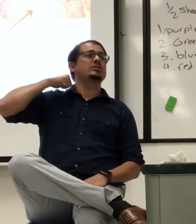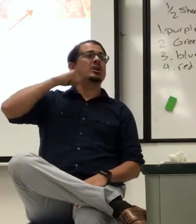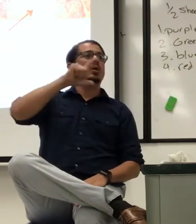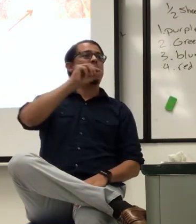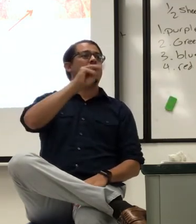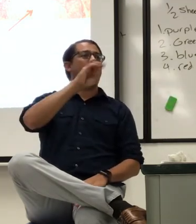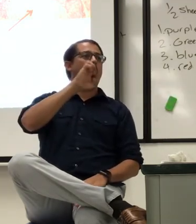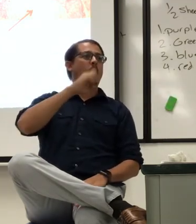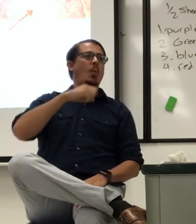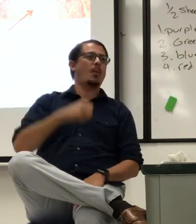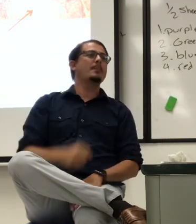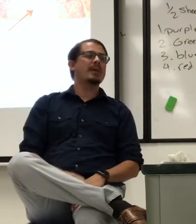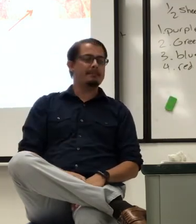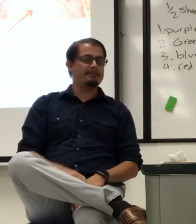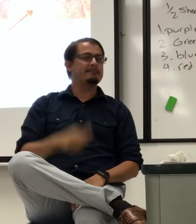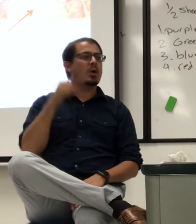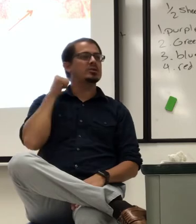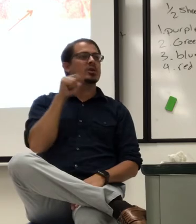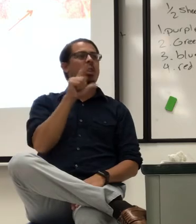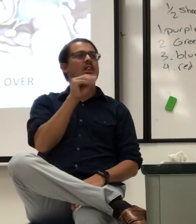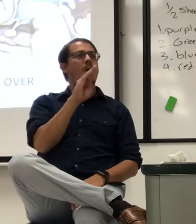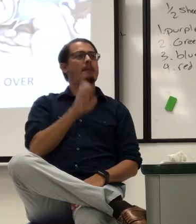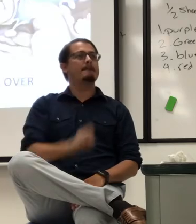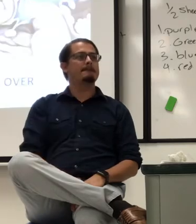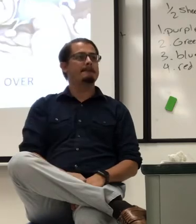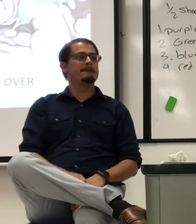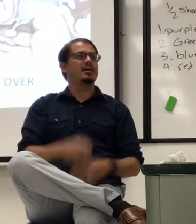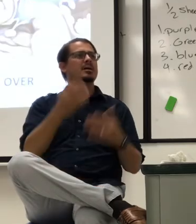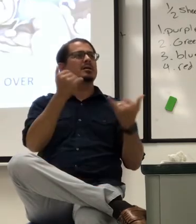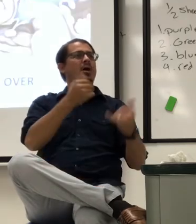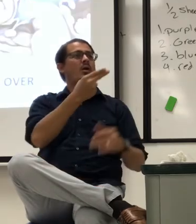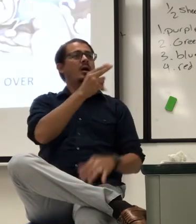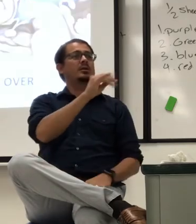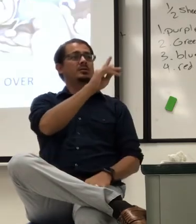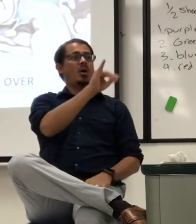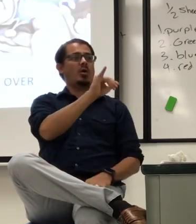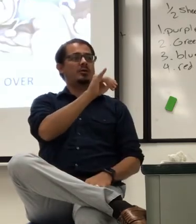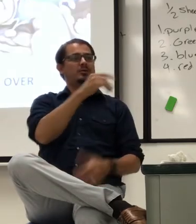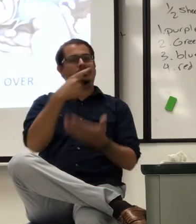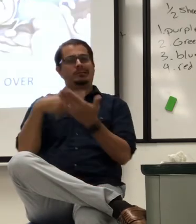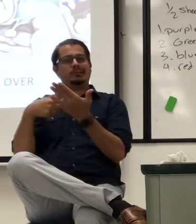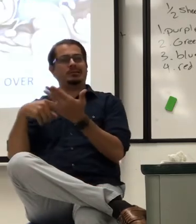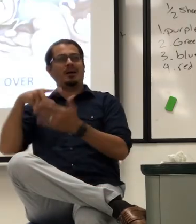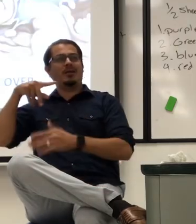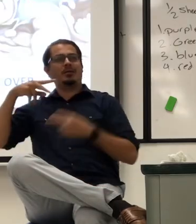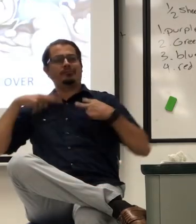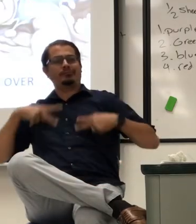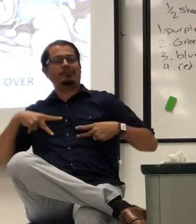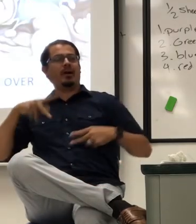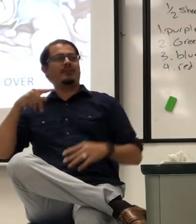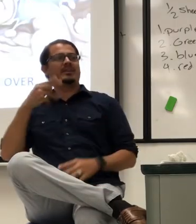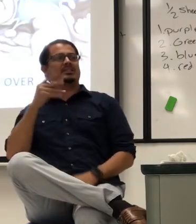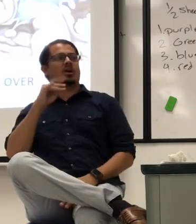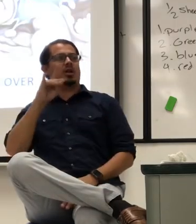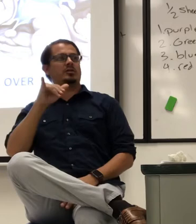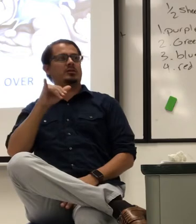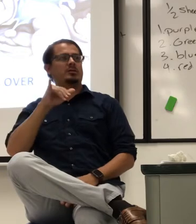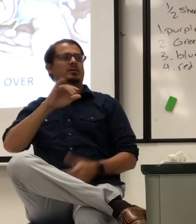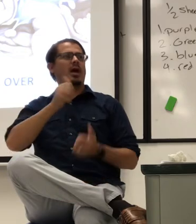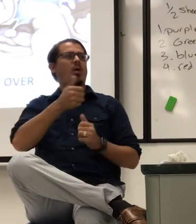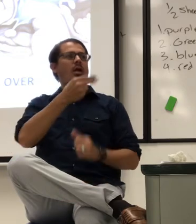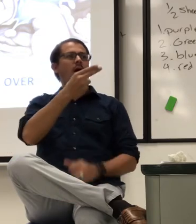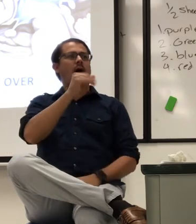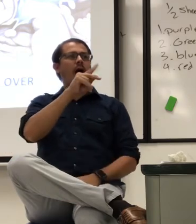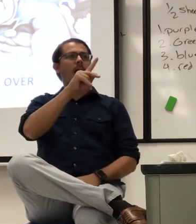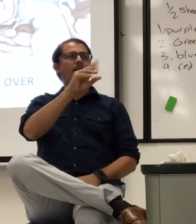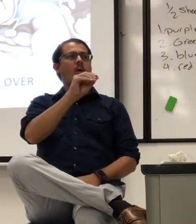Yeah, that is correct. We're going to move from histology to physiology. I would like students to know how the hypothalamus controls